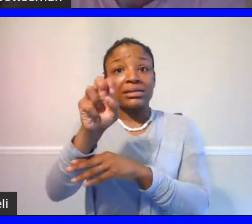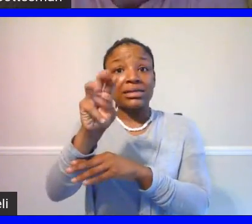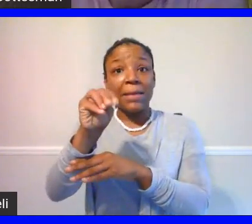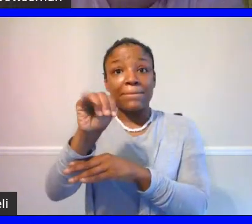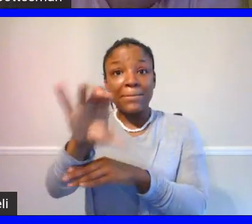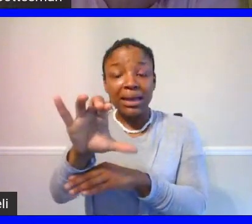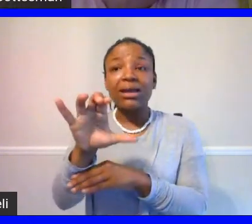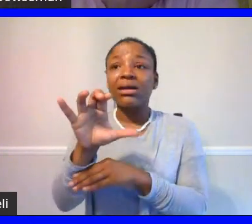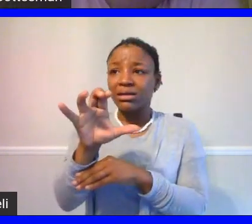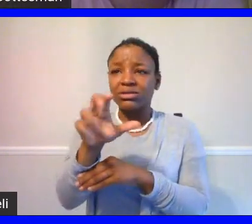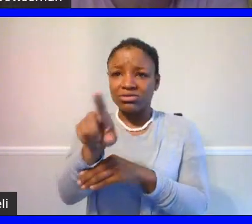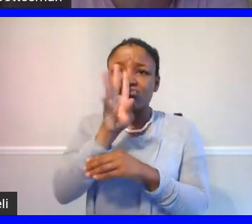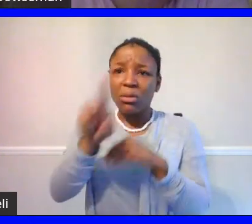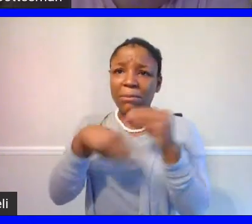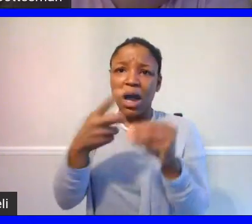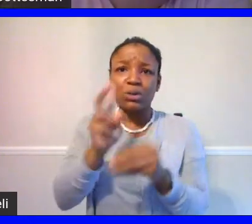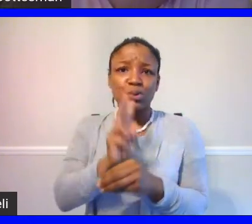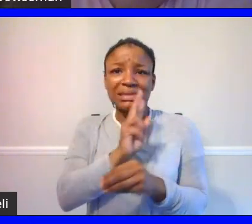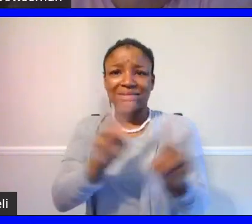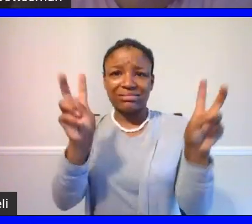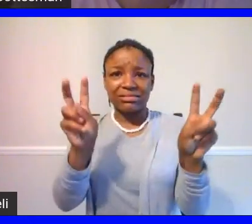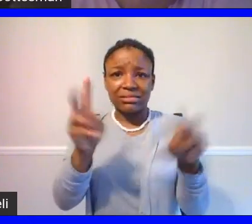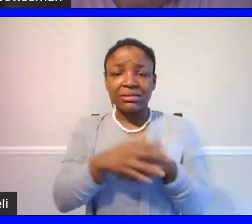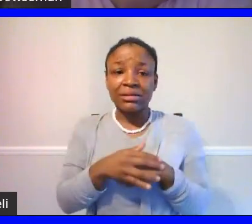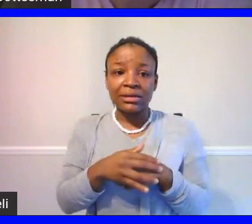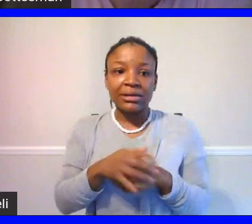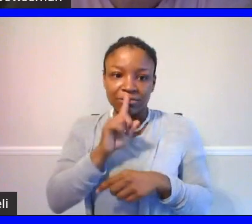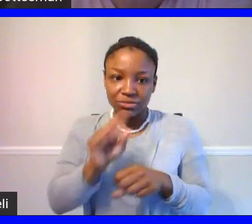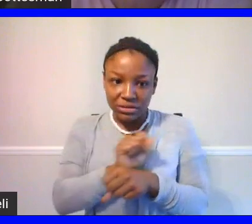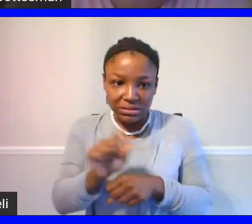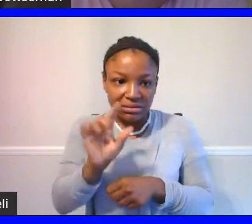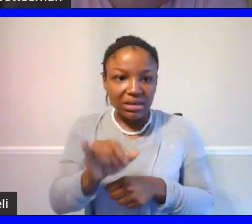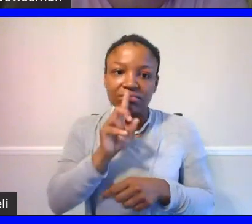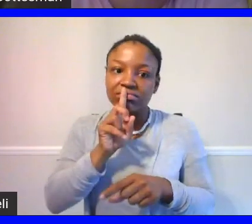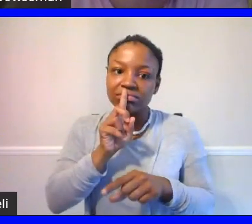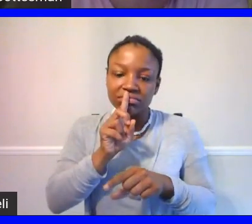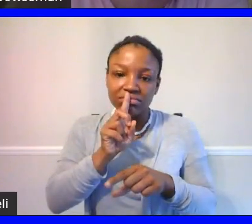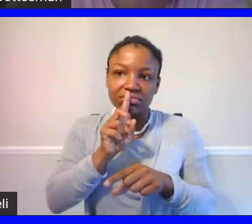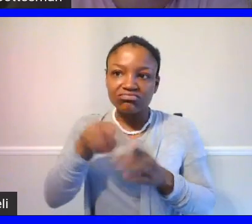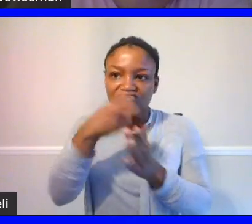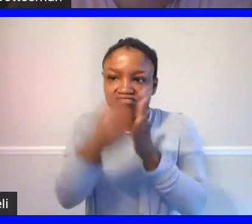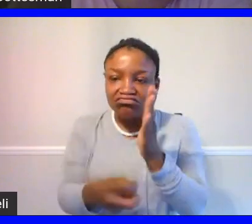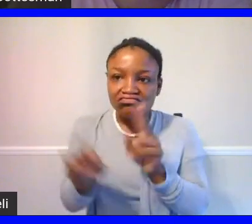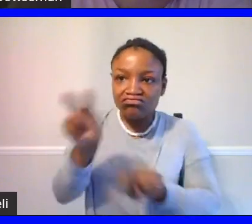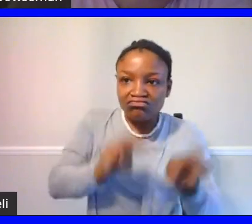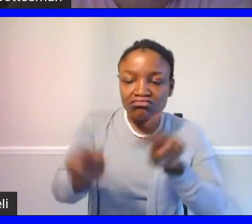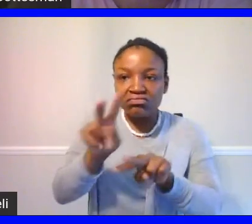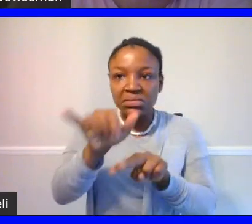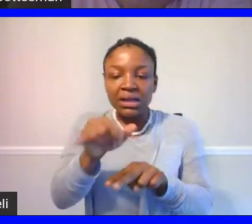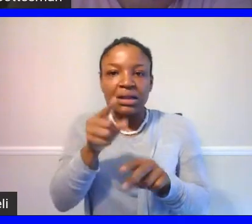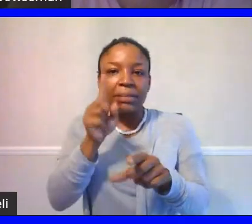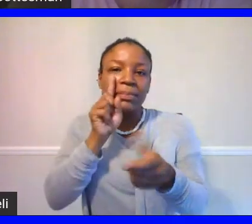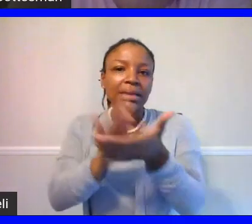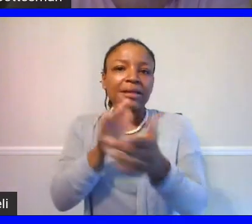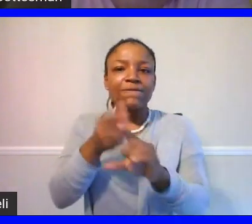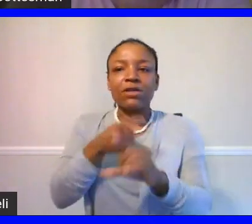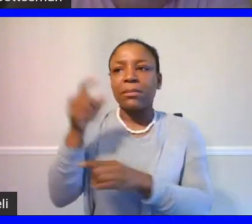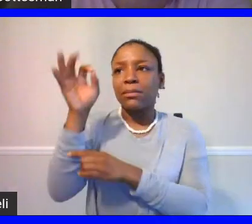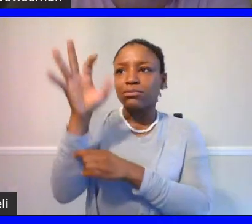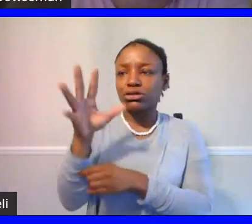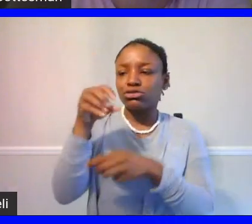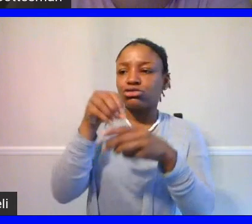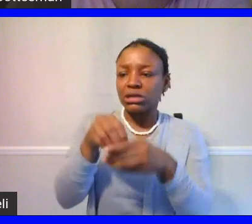are, and really I'm just absorbing that from, I believe there was a preacher